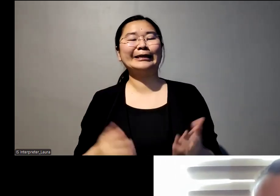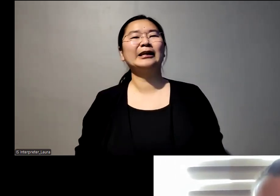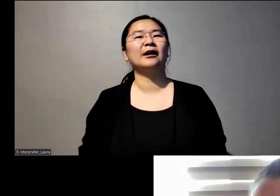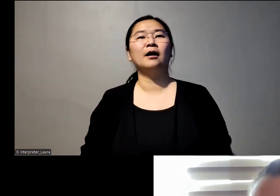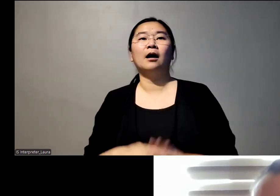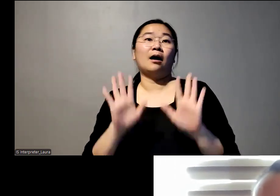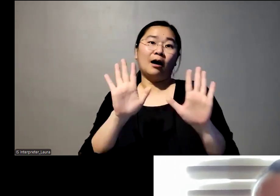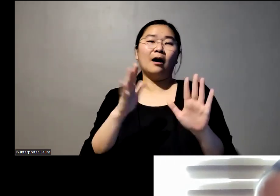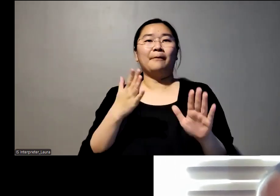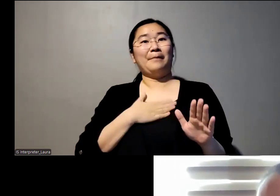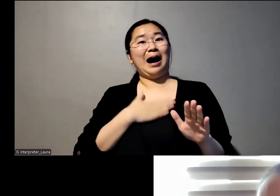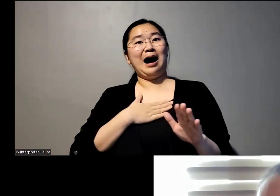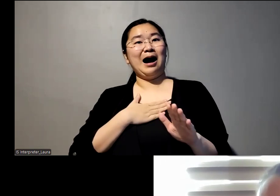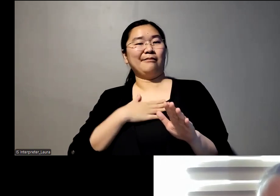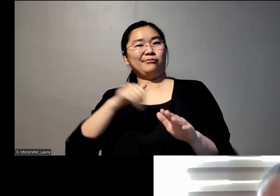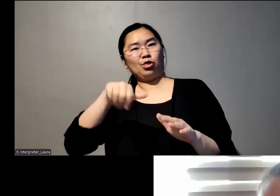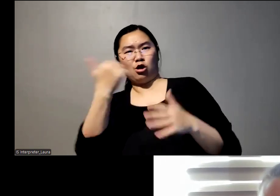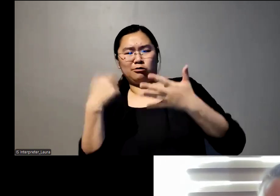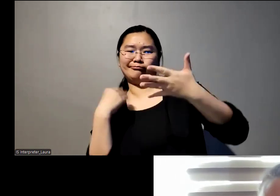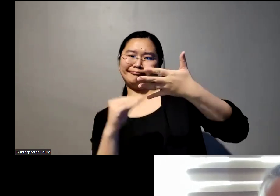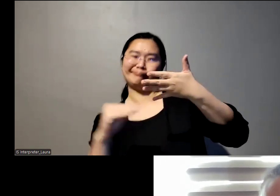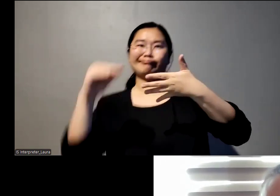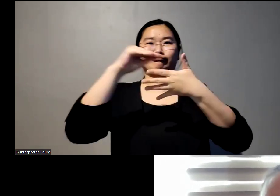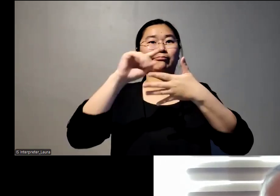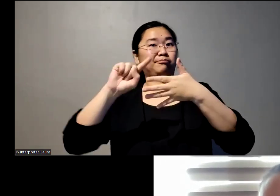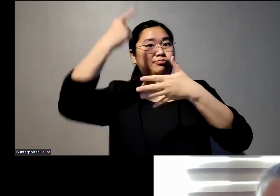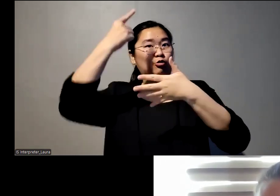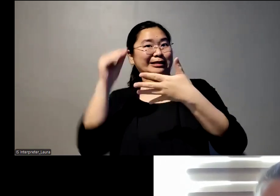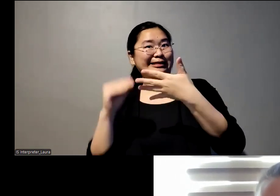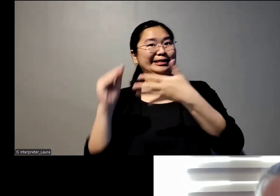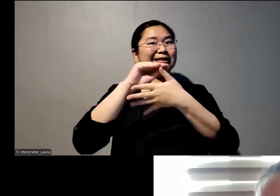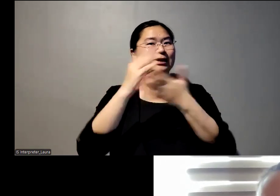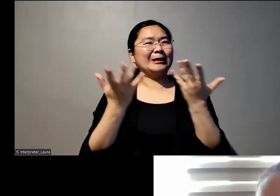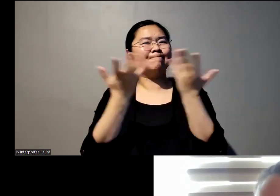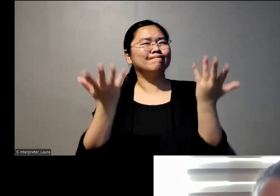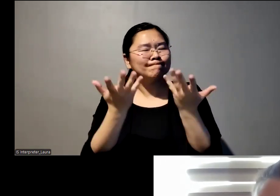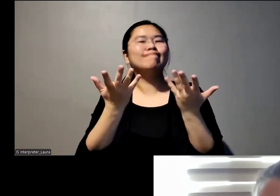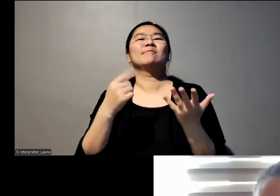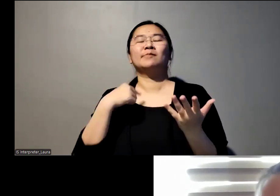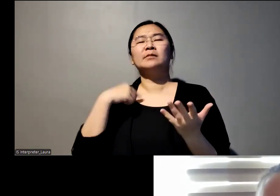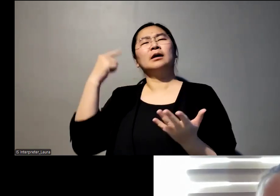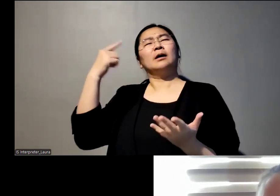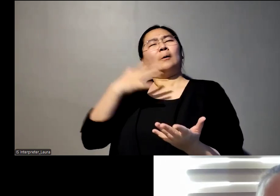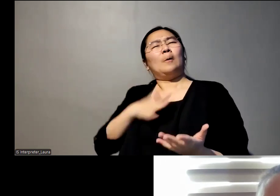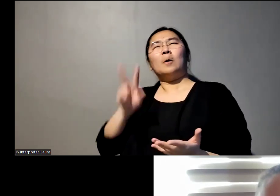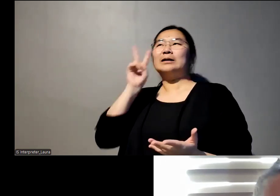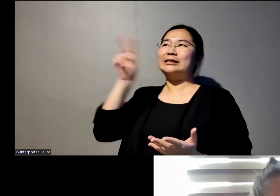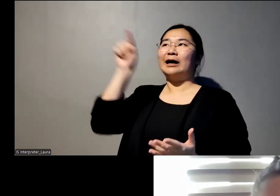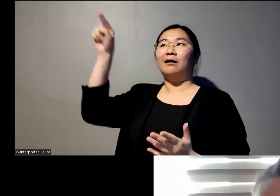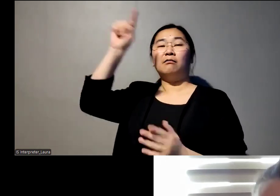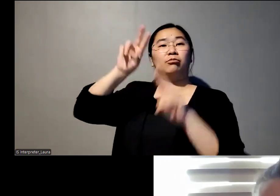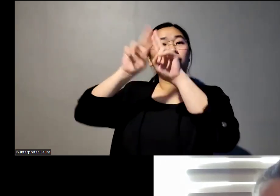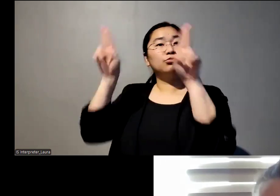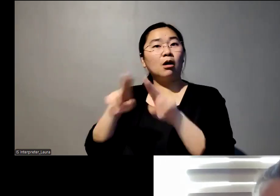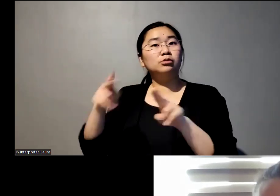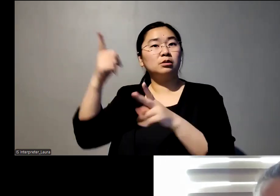deinstitutionalized by herself. So it's, there are gaps. So sensitizing donors, covering the gaps,